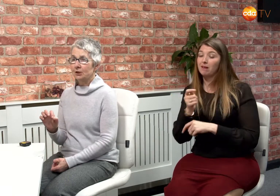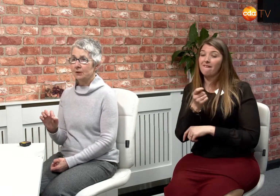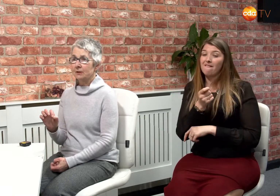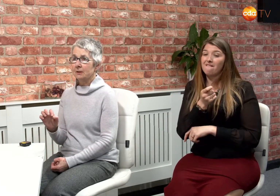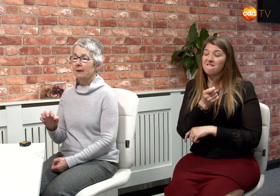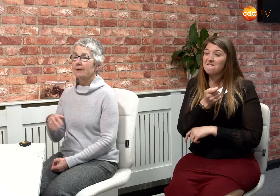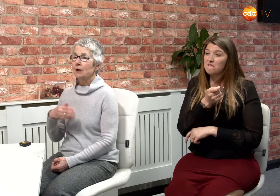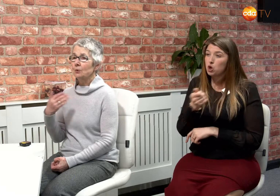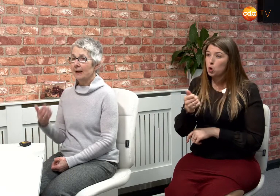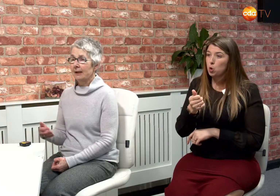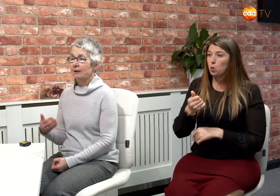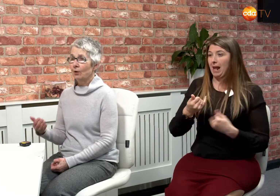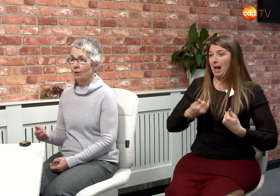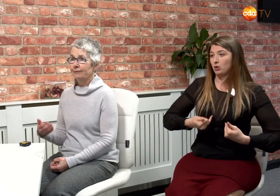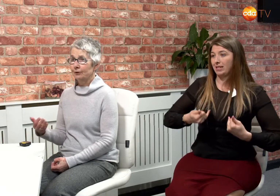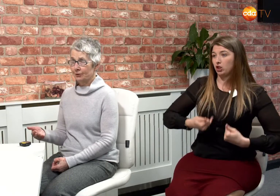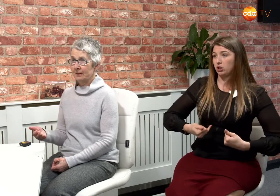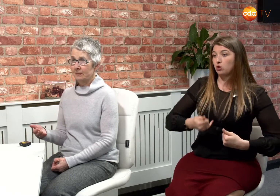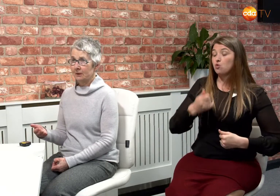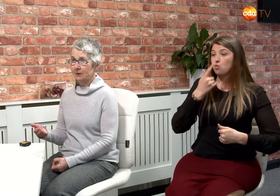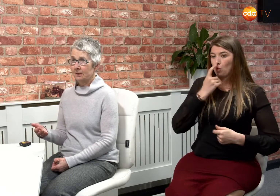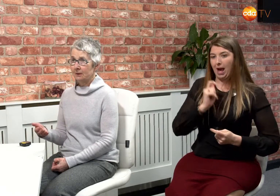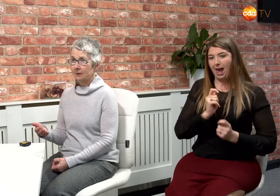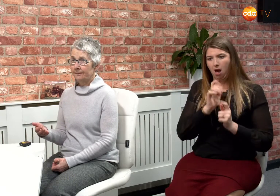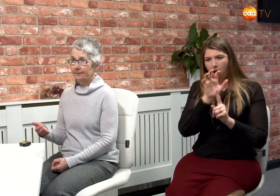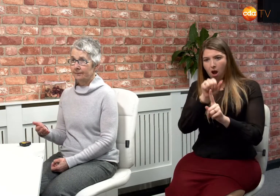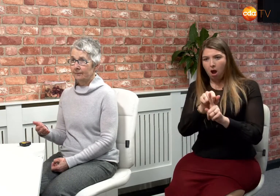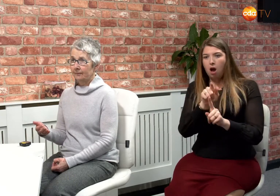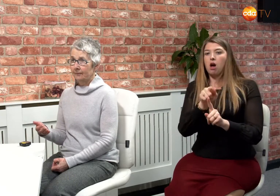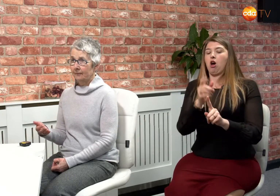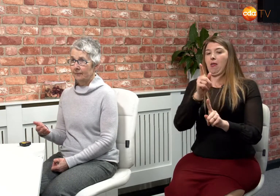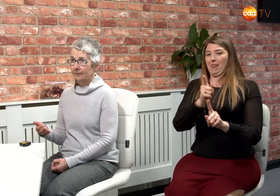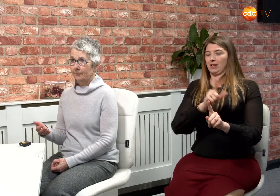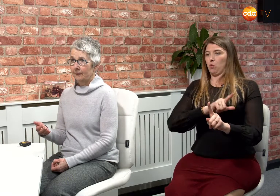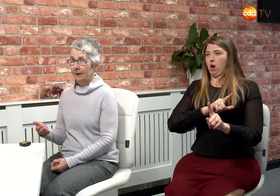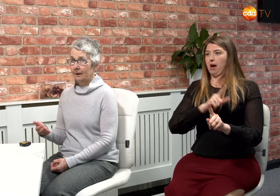few conditions that you can offer treatment.